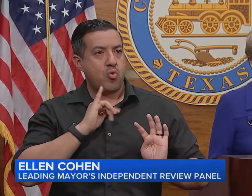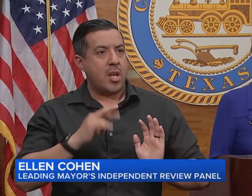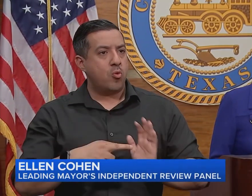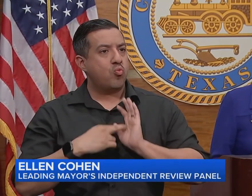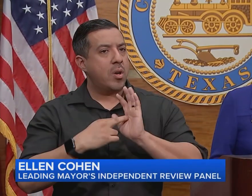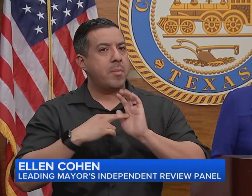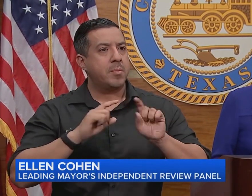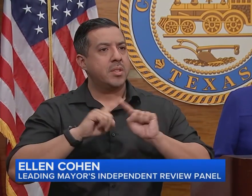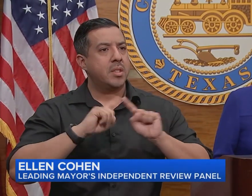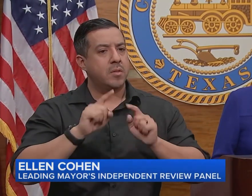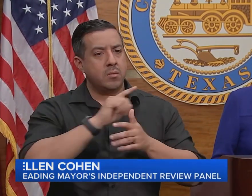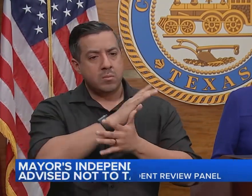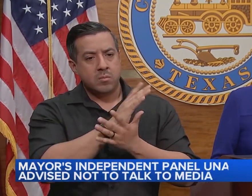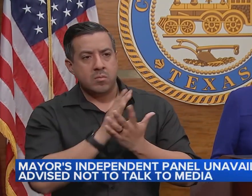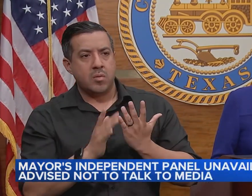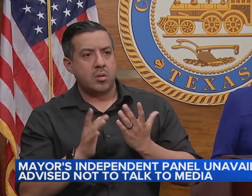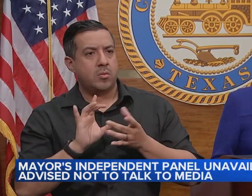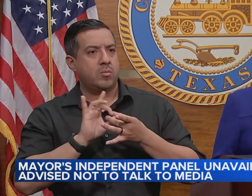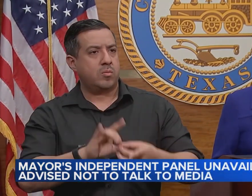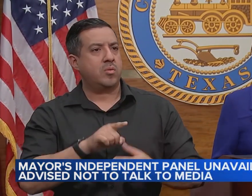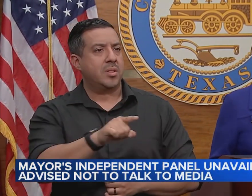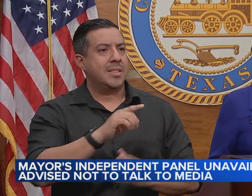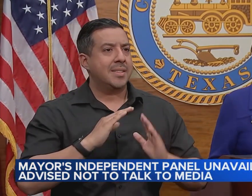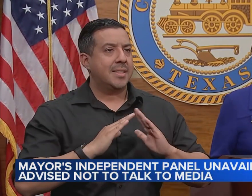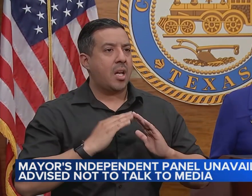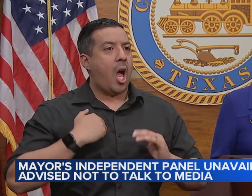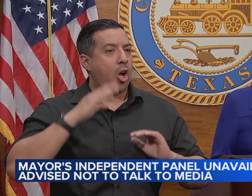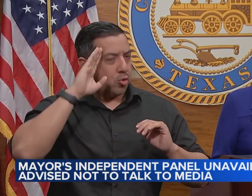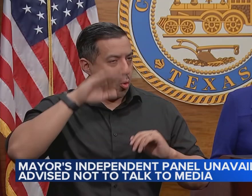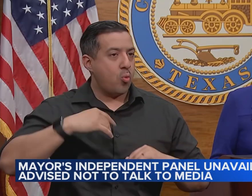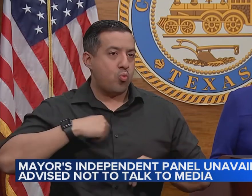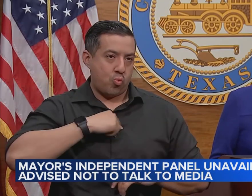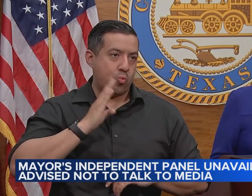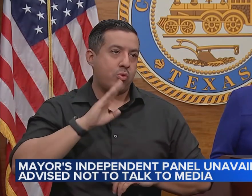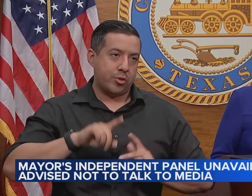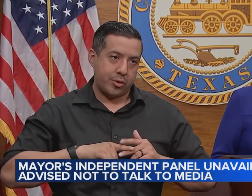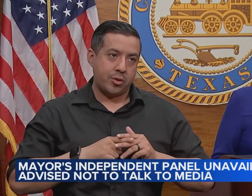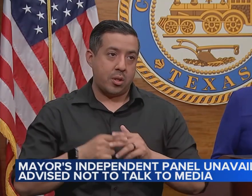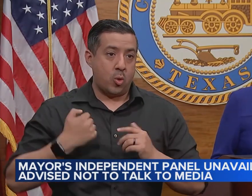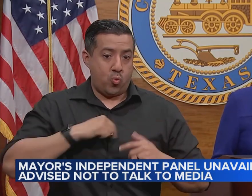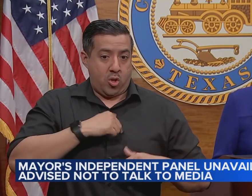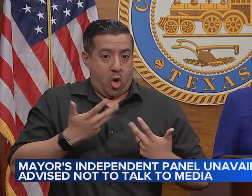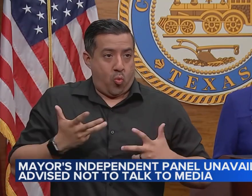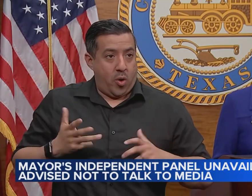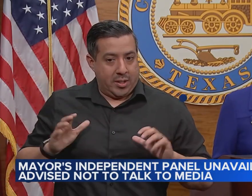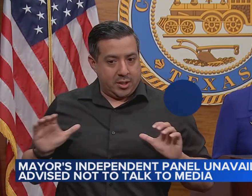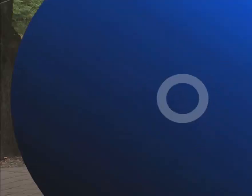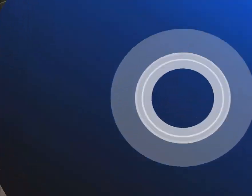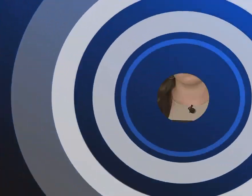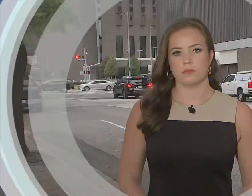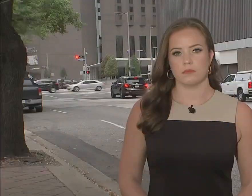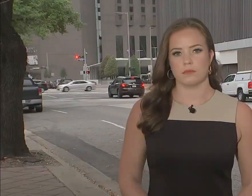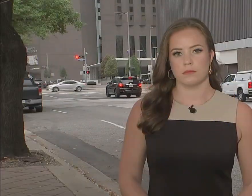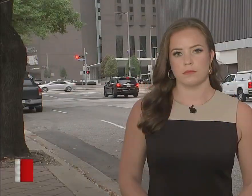cross-section of the city, and I know we're going to get started. We've actually done some things already.